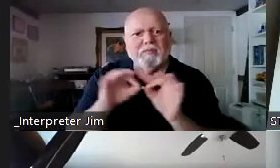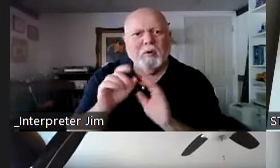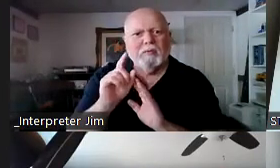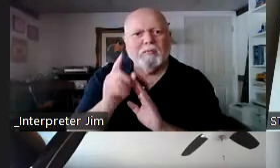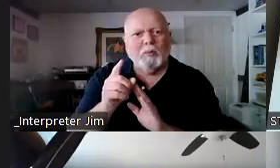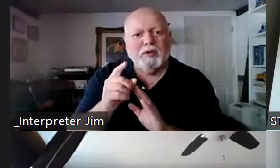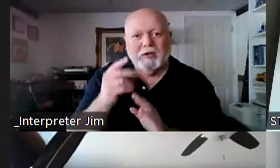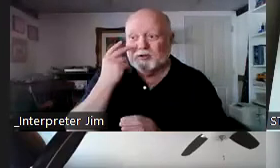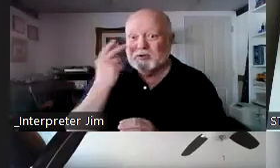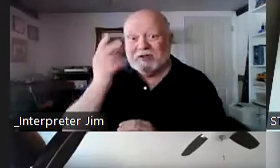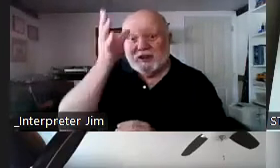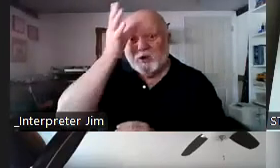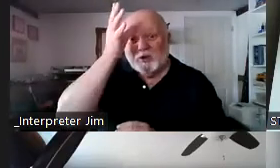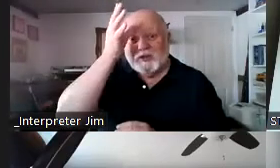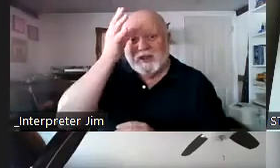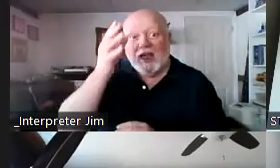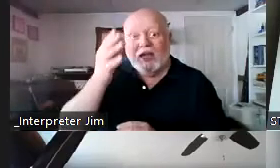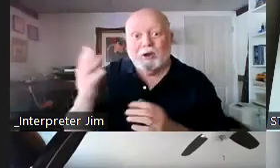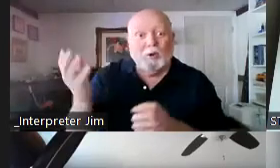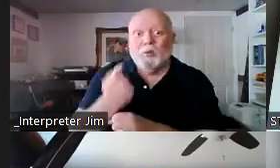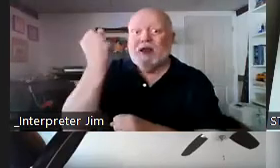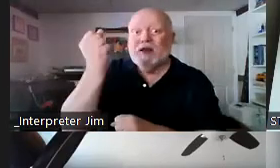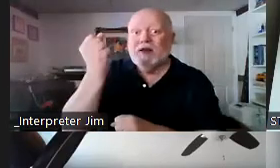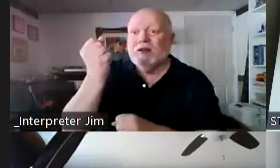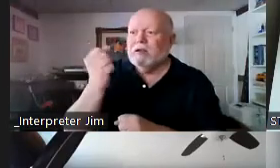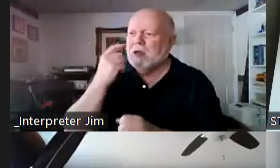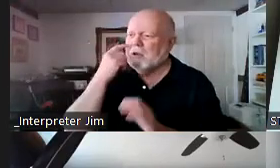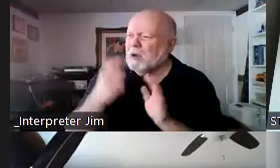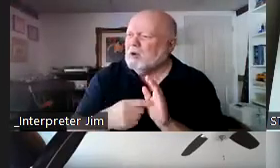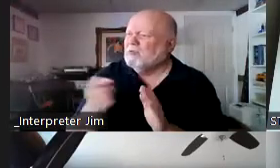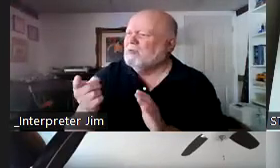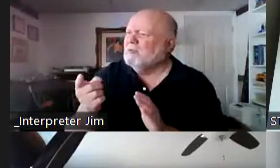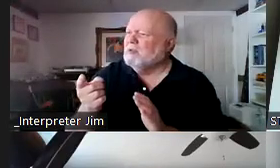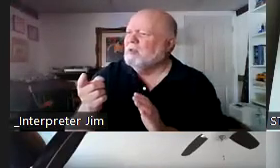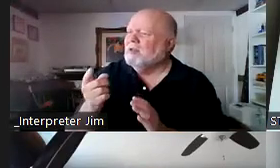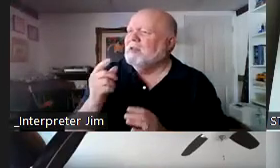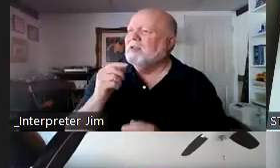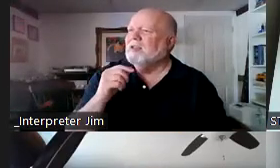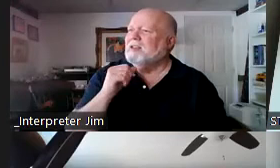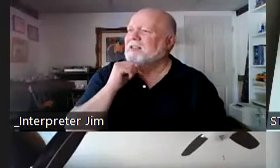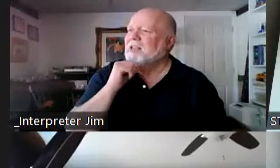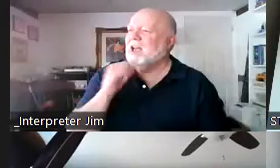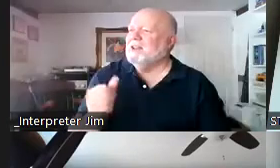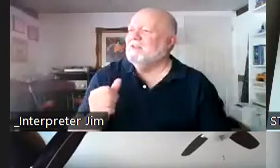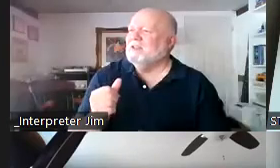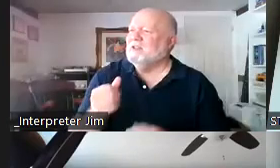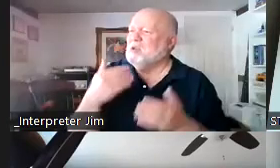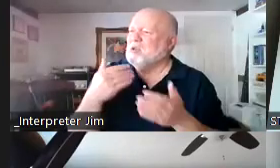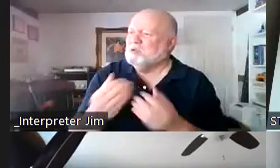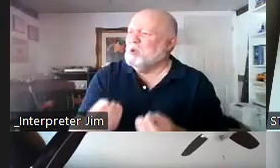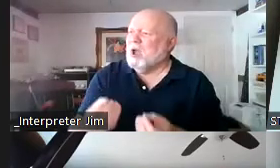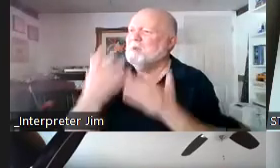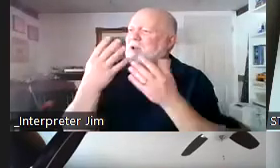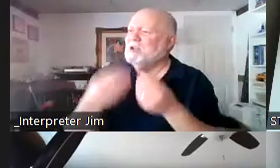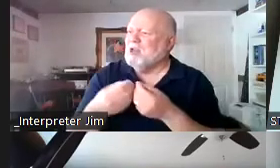it's not even a dent in what I've lost. Well, Yeah. that was my dad. It wasn't even my winnings. I Right. wasn't even there, so I didn't even see